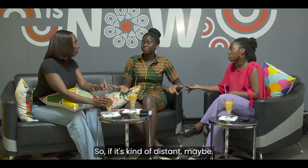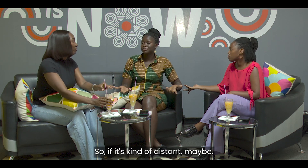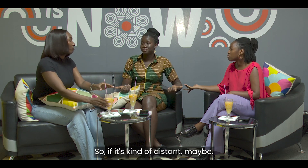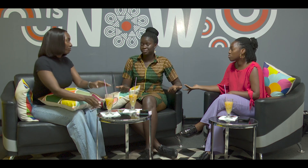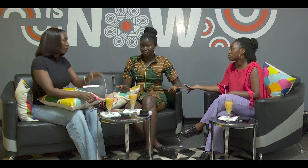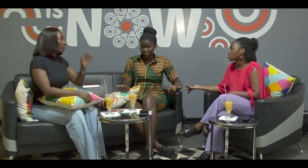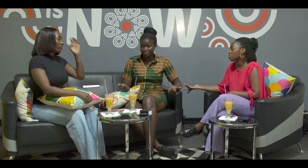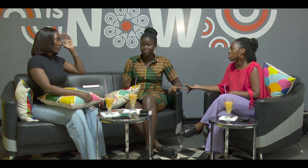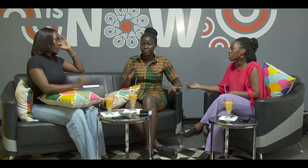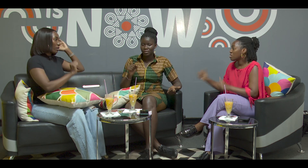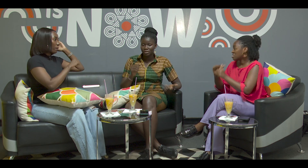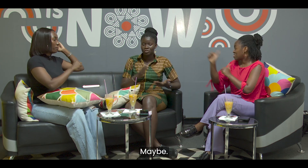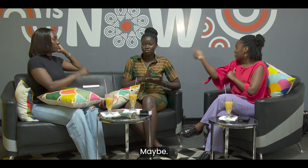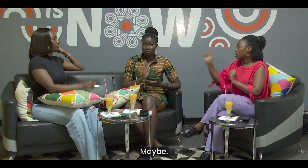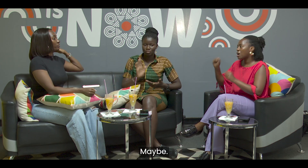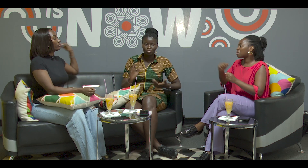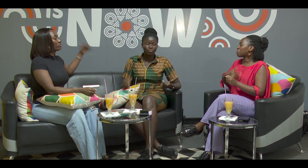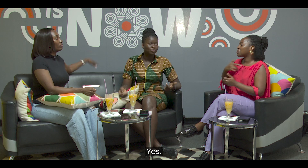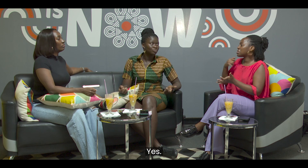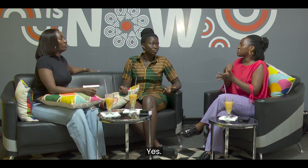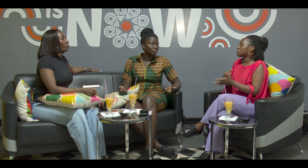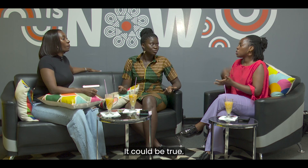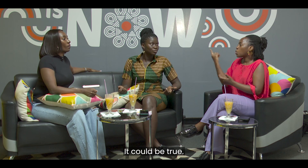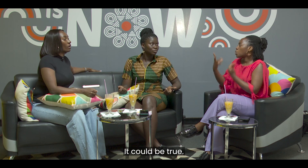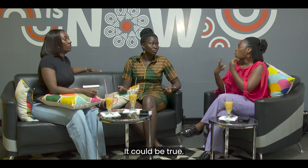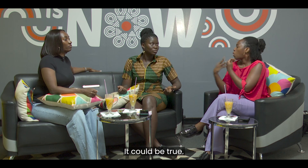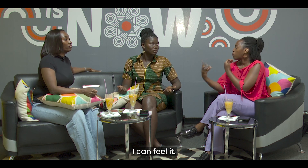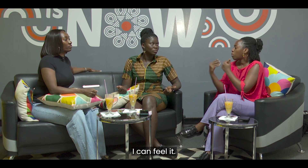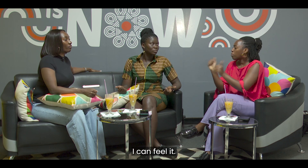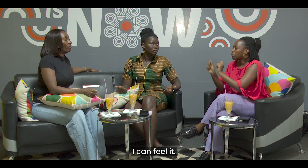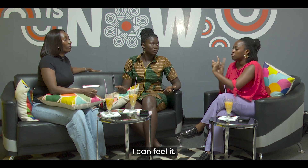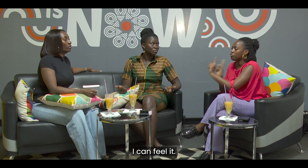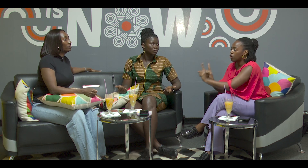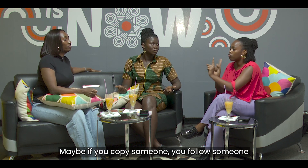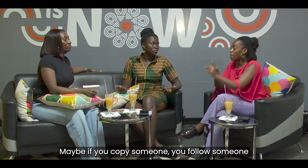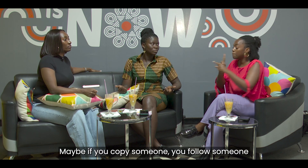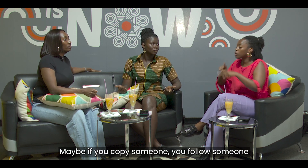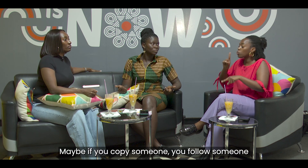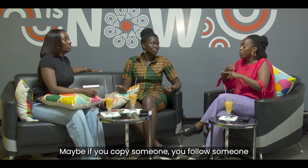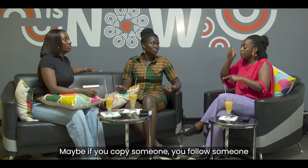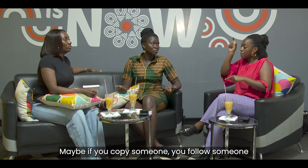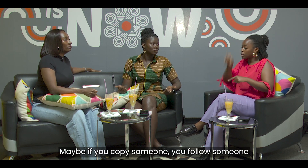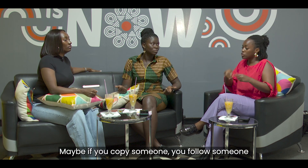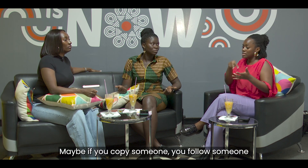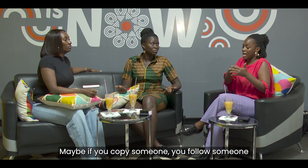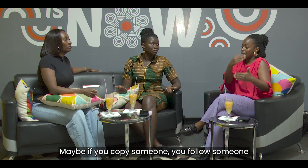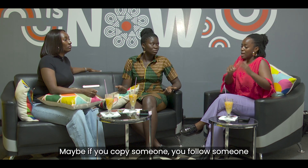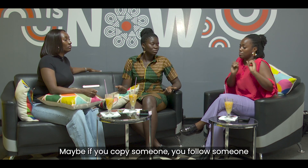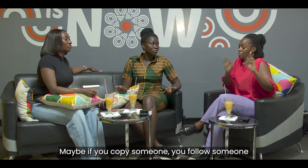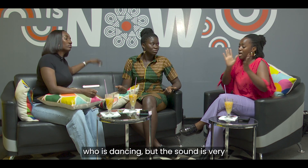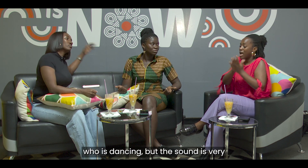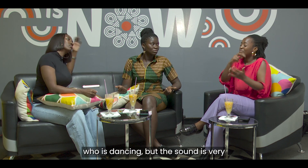maybe. Yes. You could be true. I can you feel right. it. Maybe if you copy someone or you follow someone who is